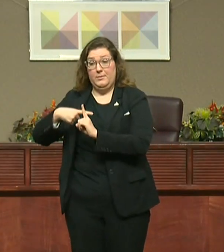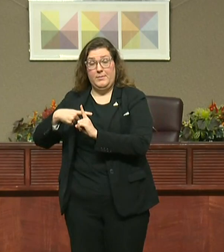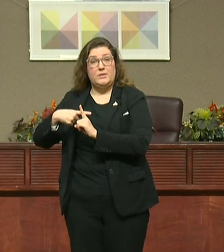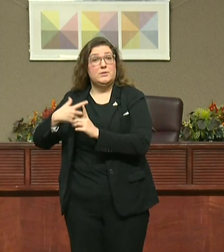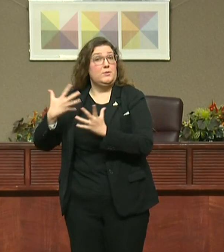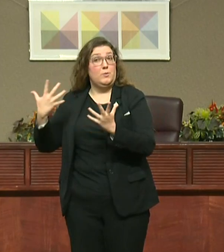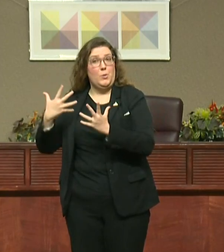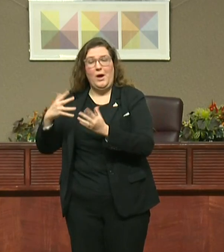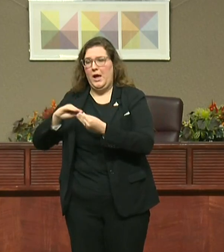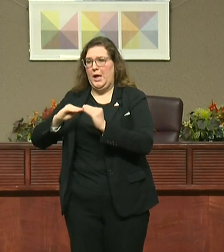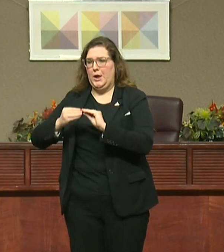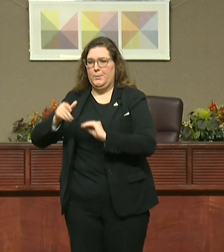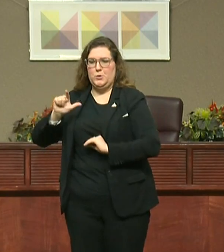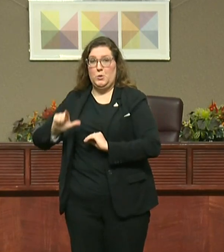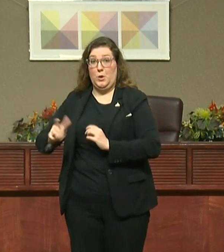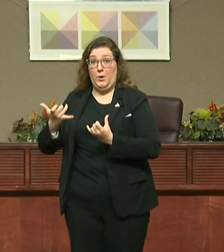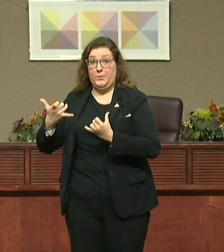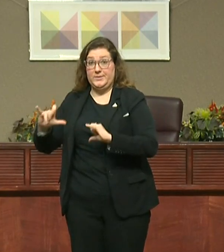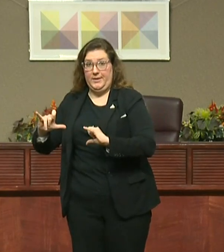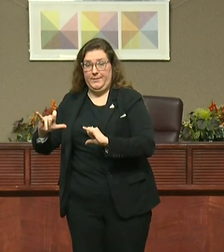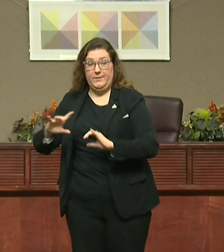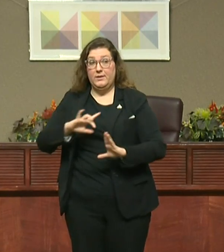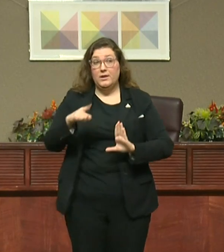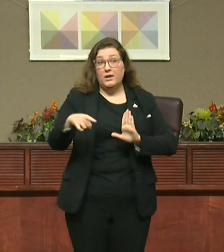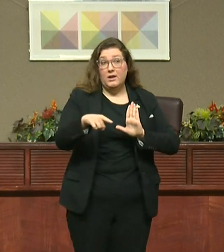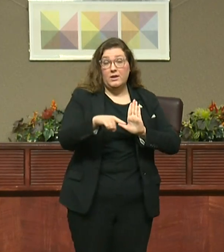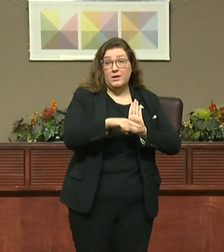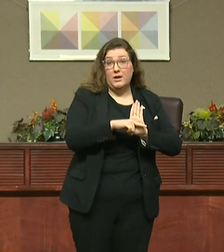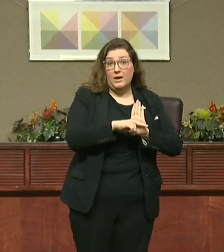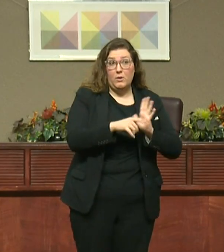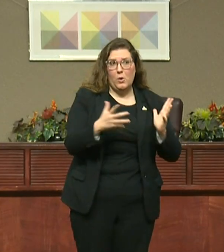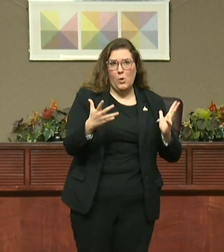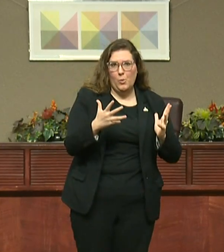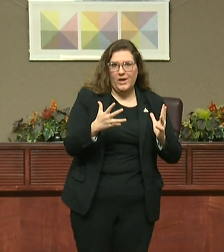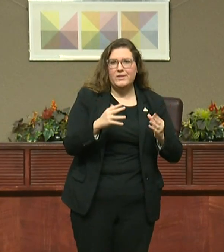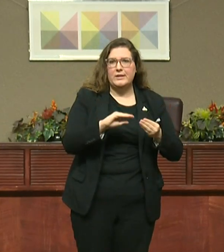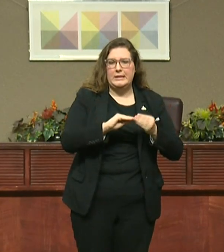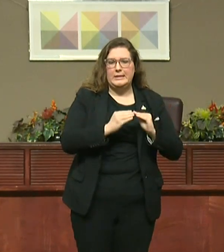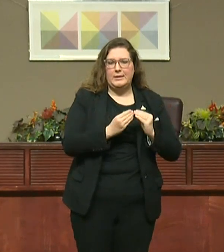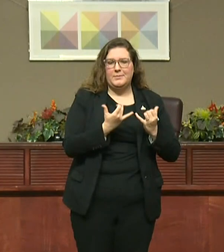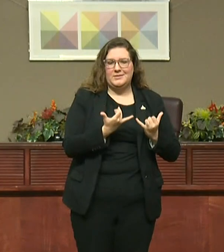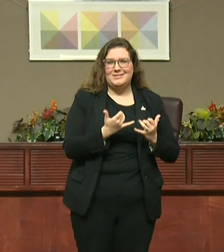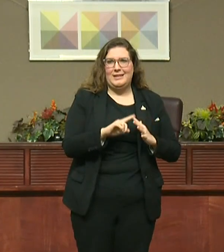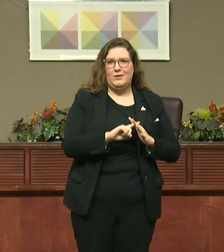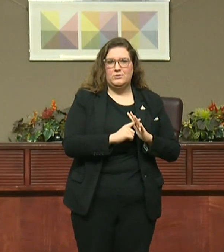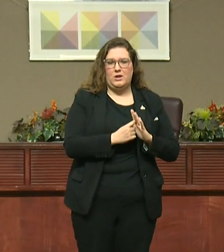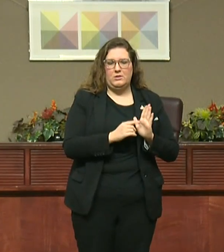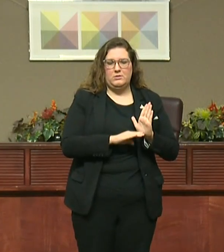relatively low. The bad news is that those numbers are beginning to increase.